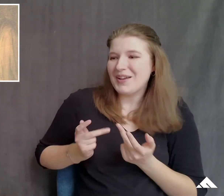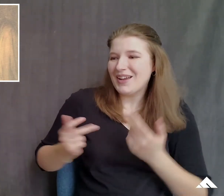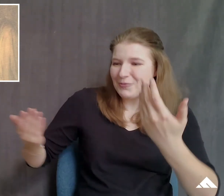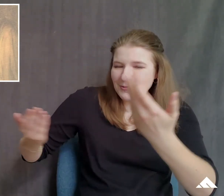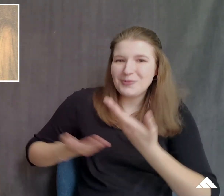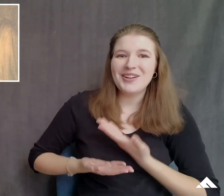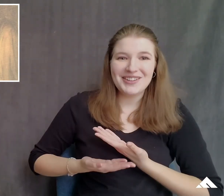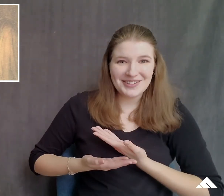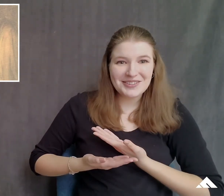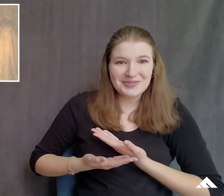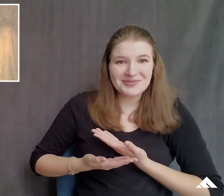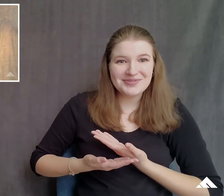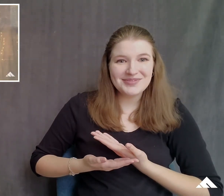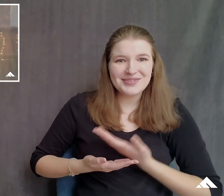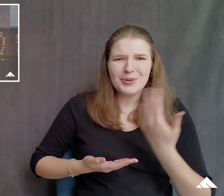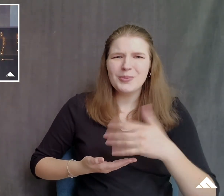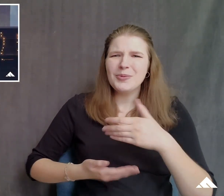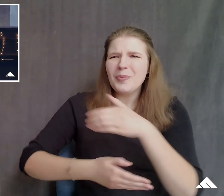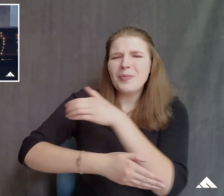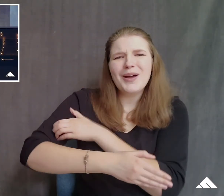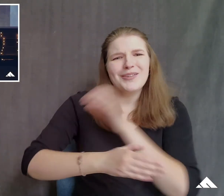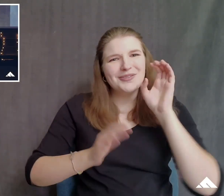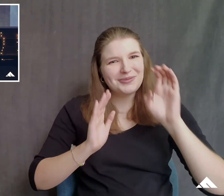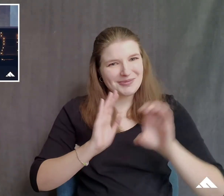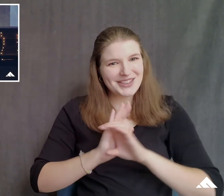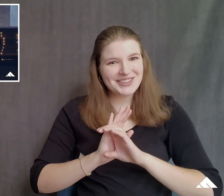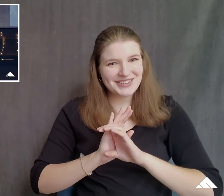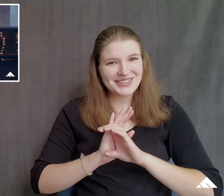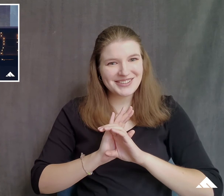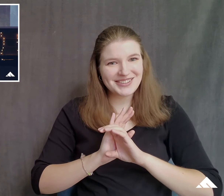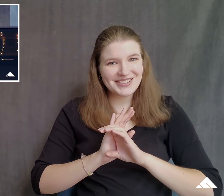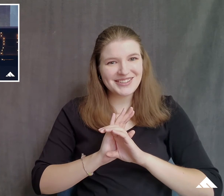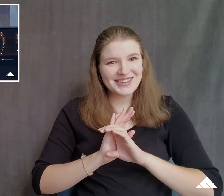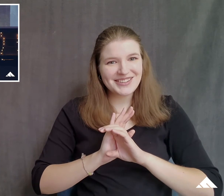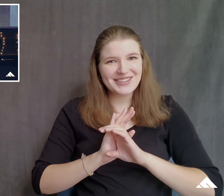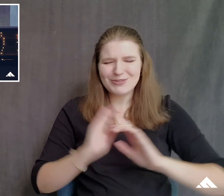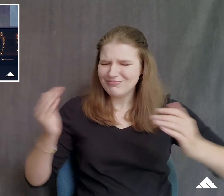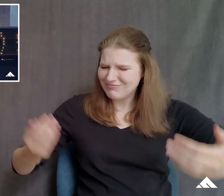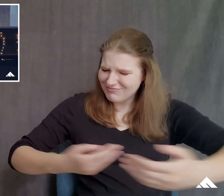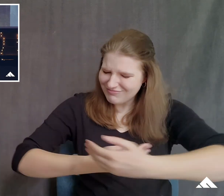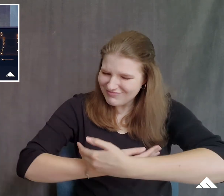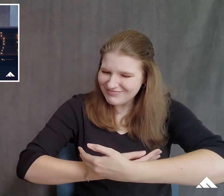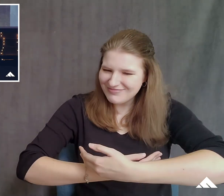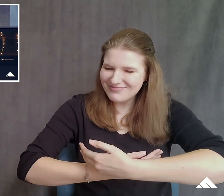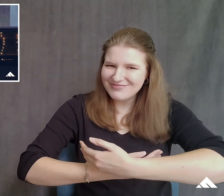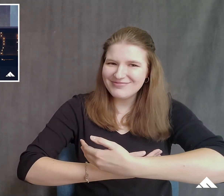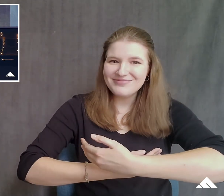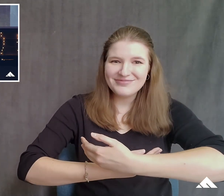away. Isn't that a powerful painting? It's just hugging him.